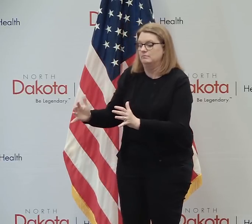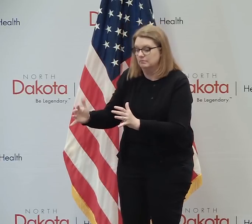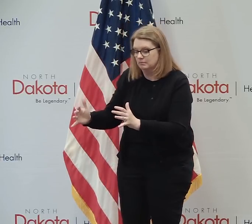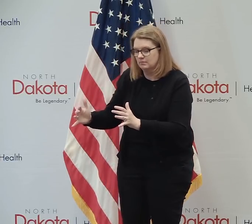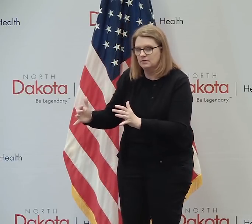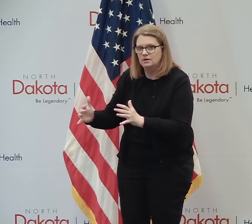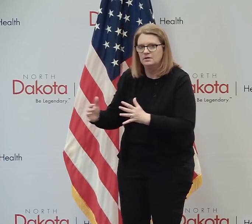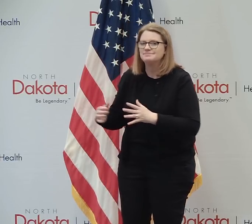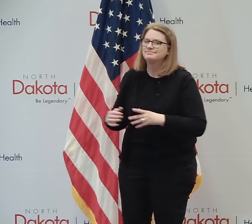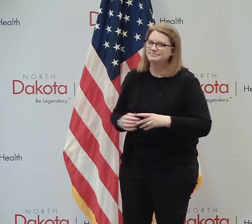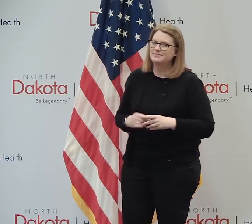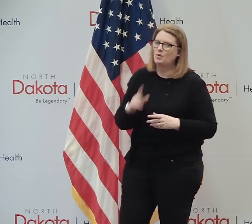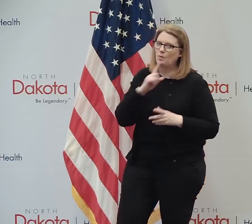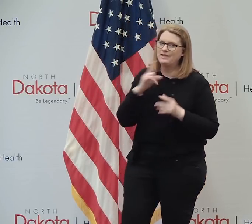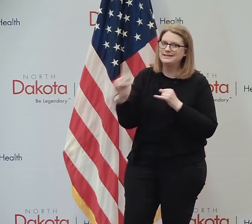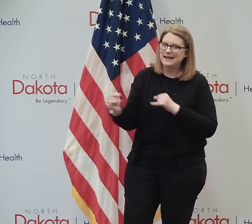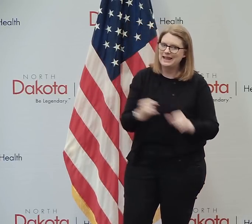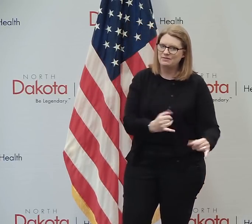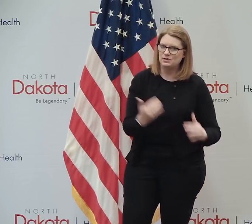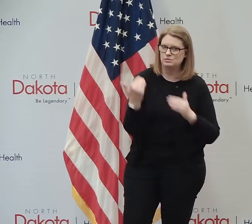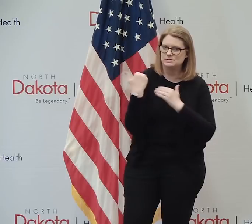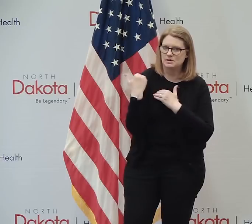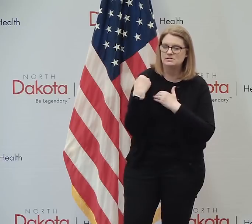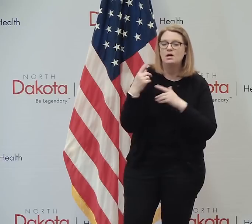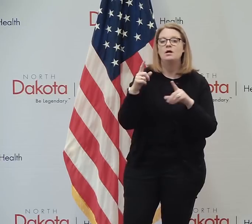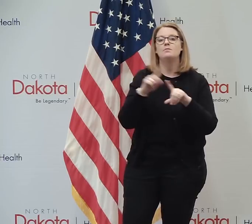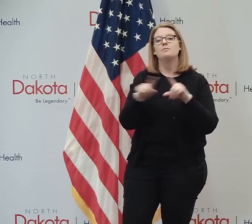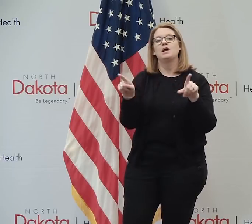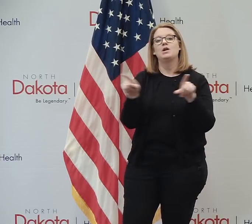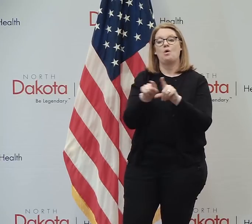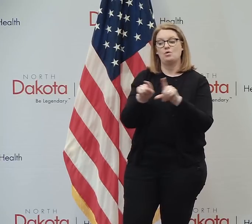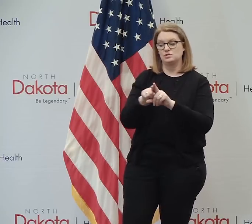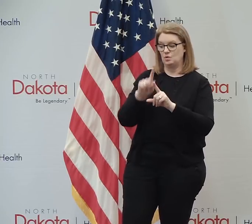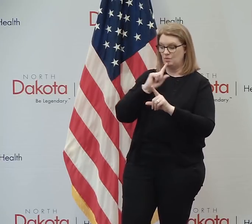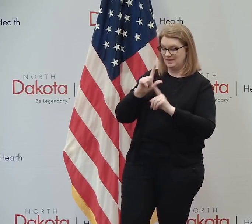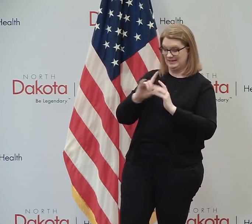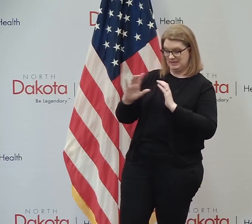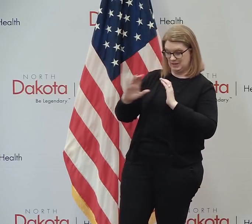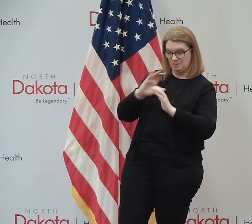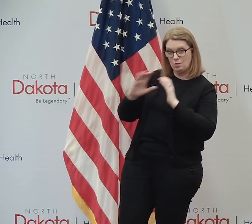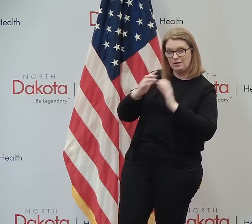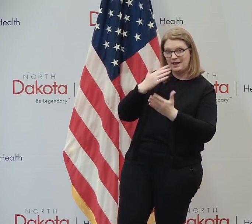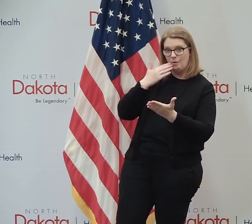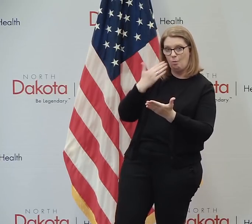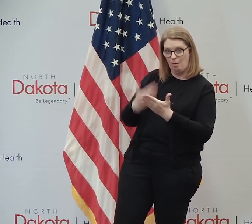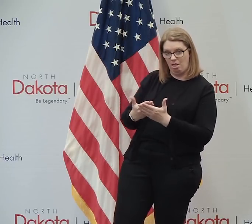used the word individual responsibility, but we've also got to communicate it at an individual level.